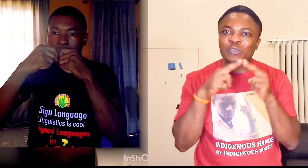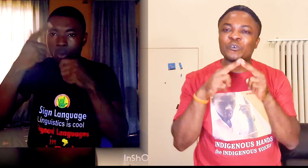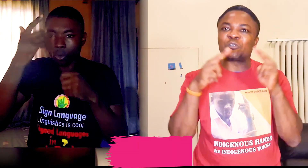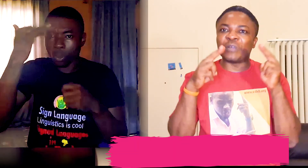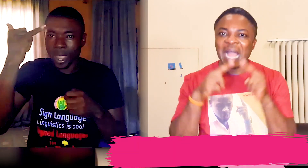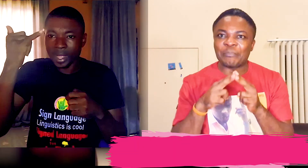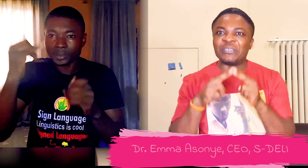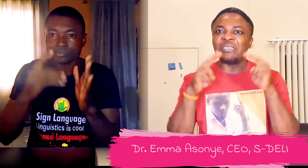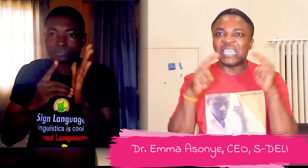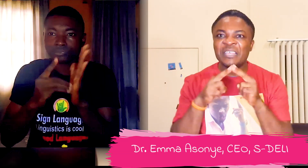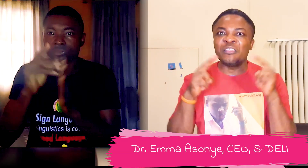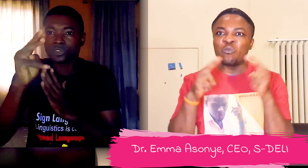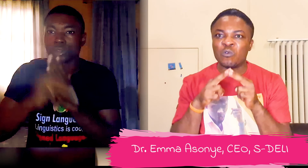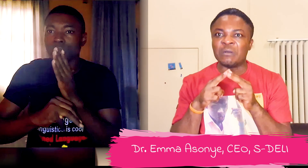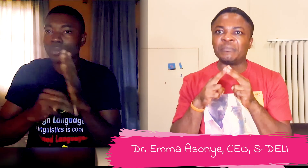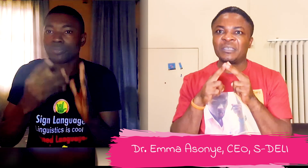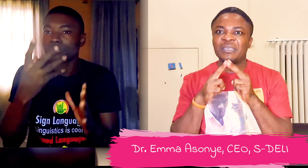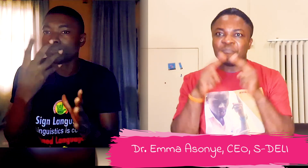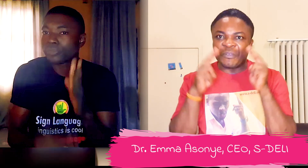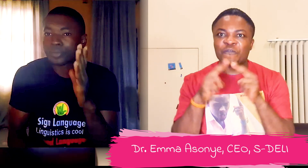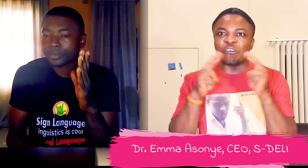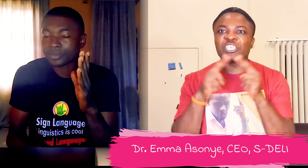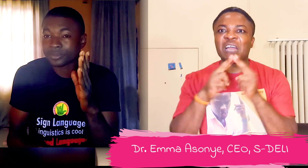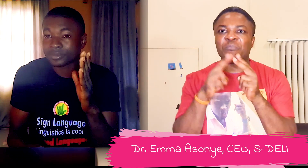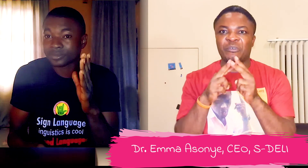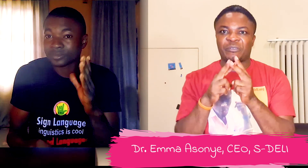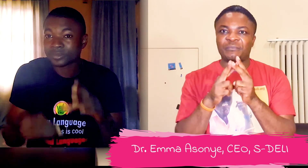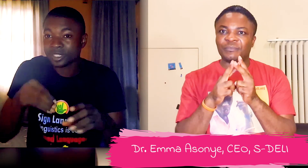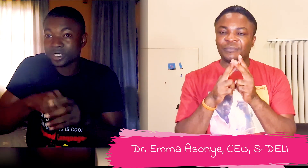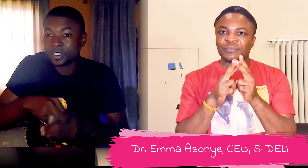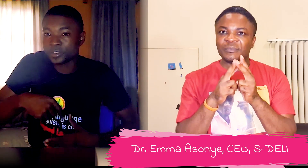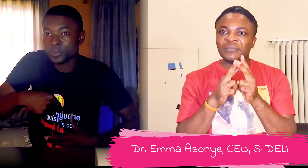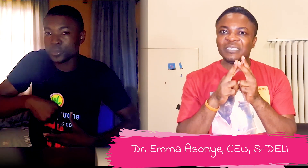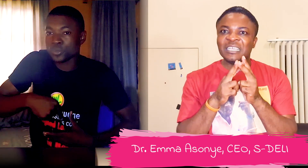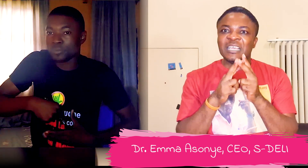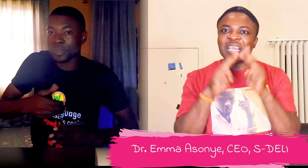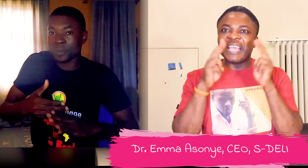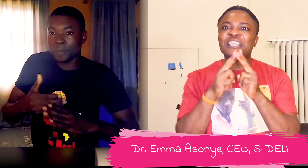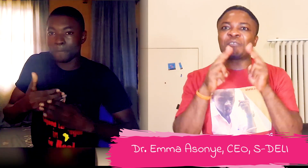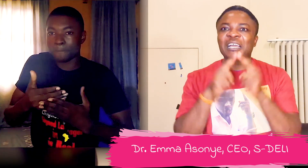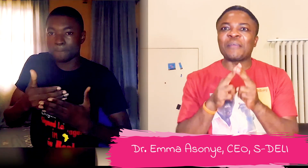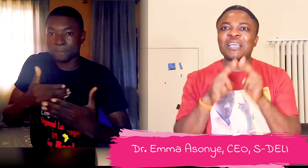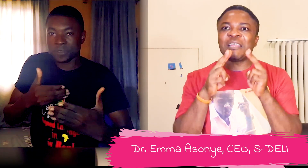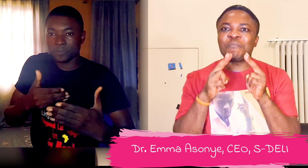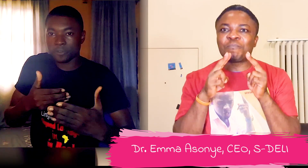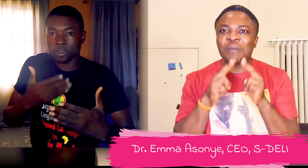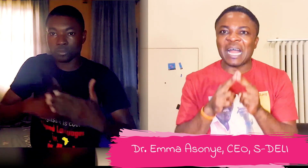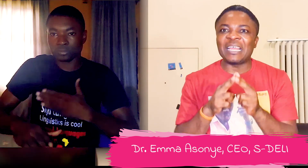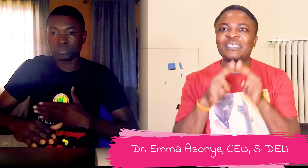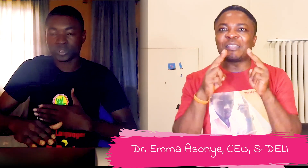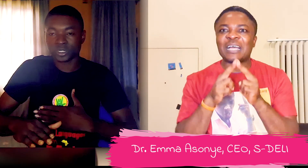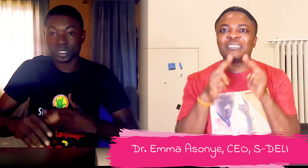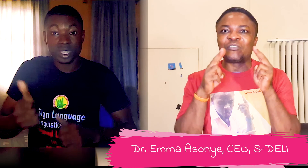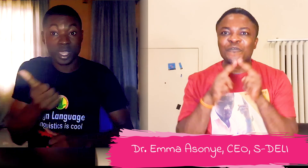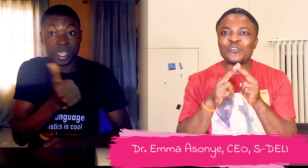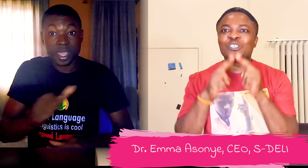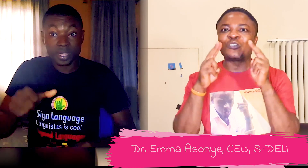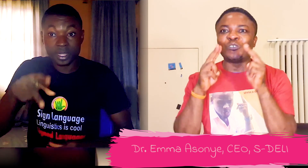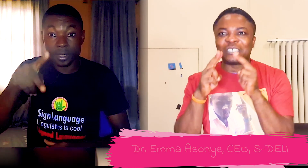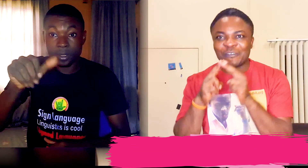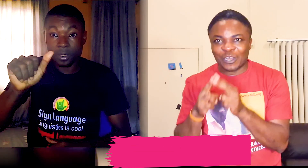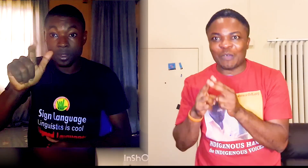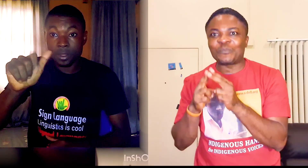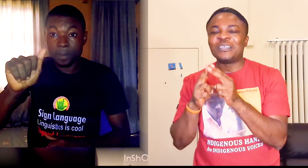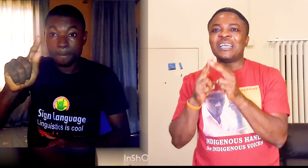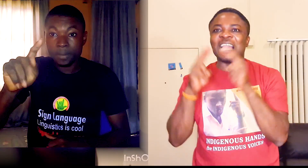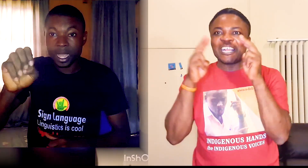that is supposed to happen in the womb before childbirth. Any palate that refuses